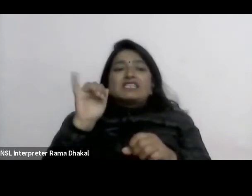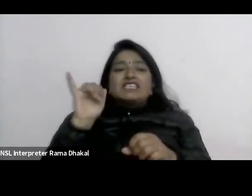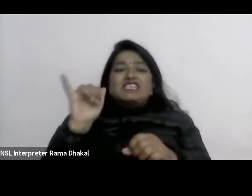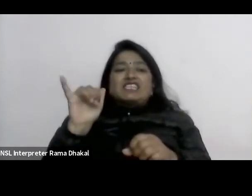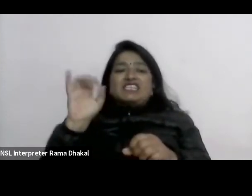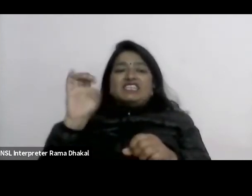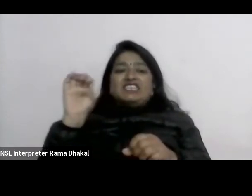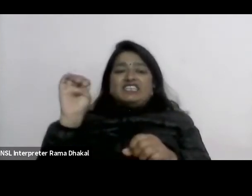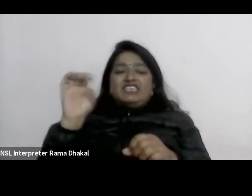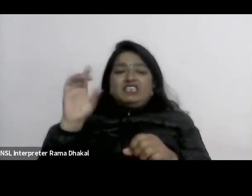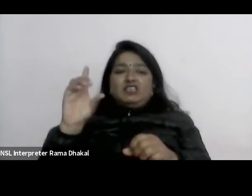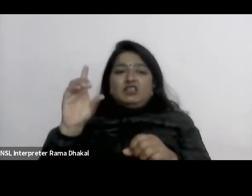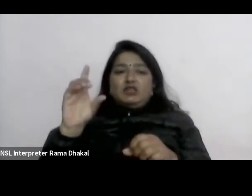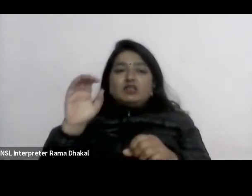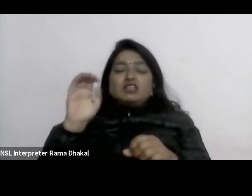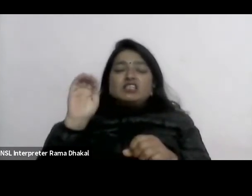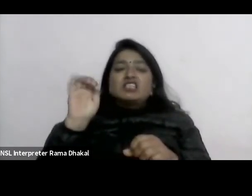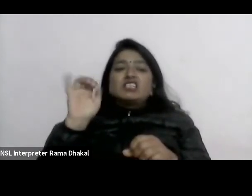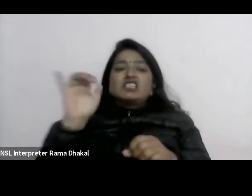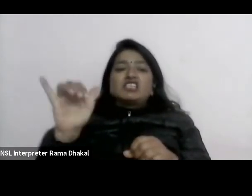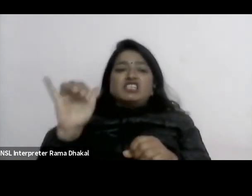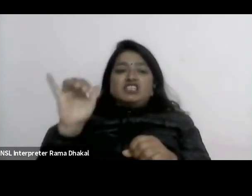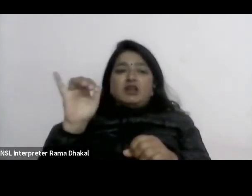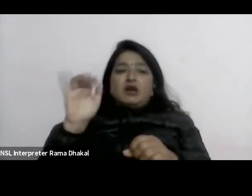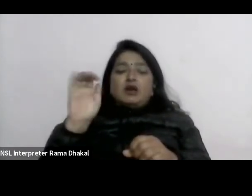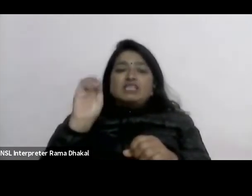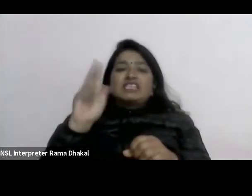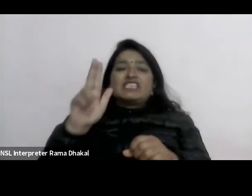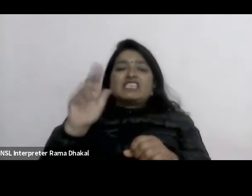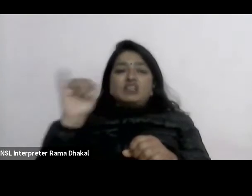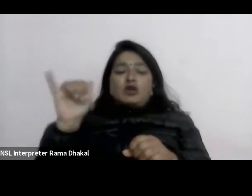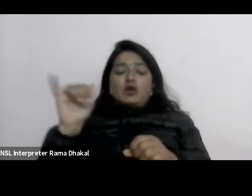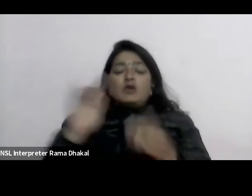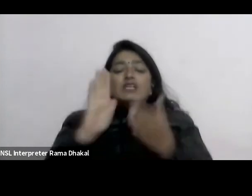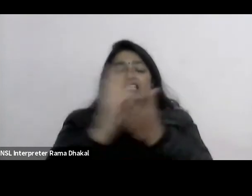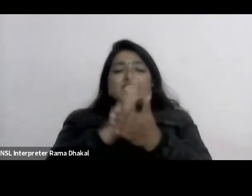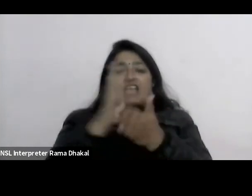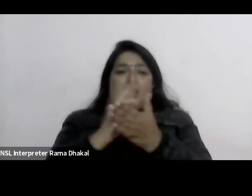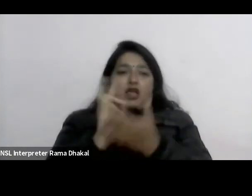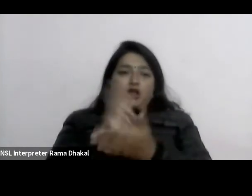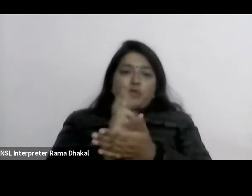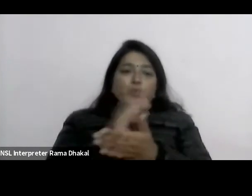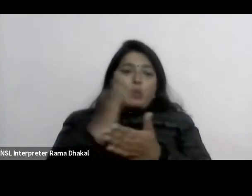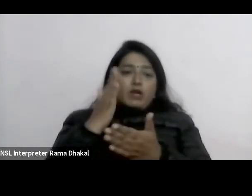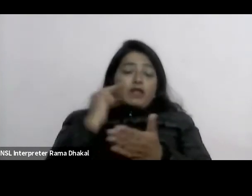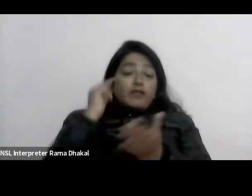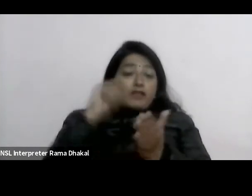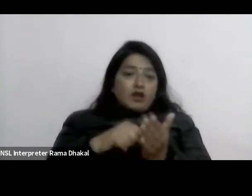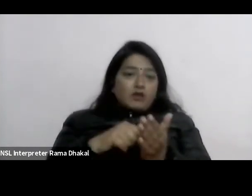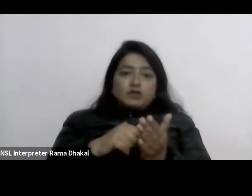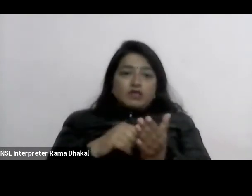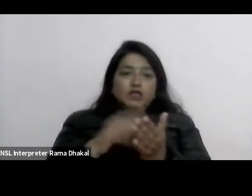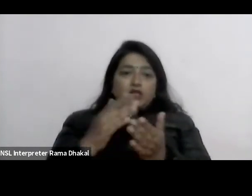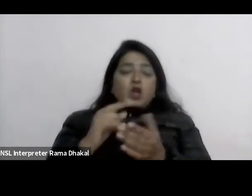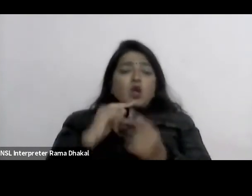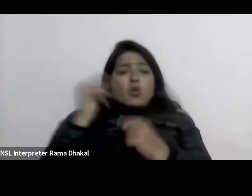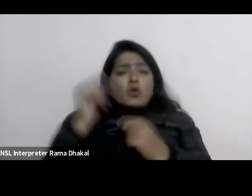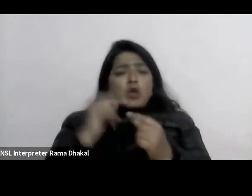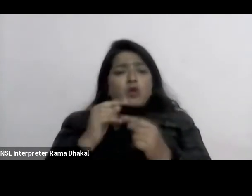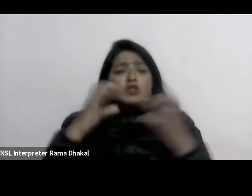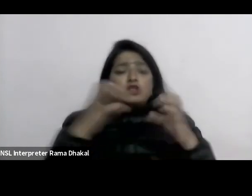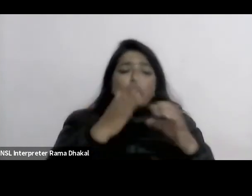CEDAW offers to people. So all women, especially those of us with some privileges, also